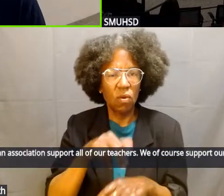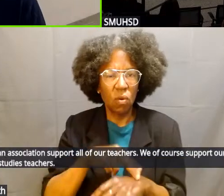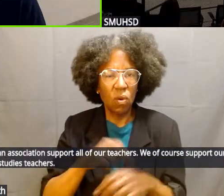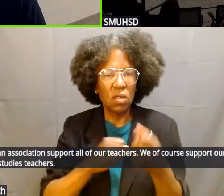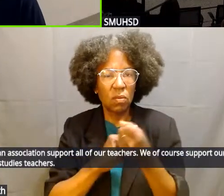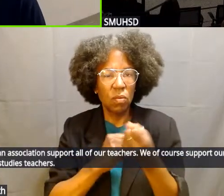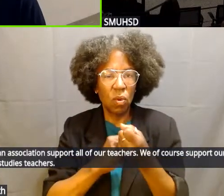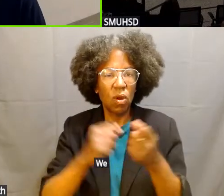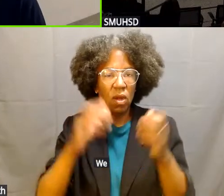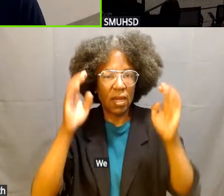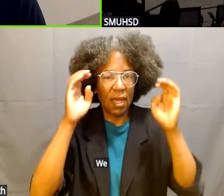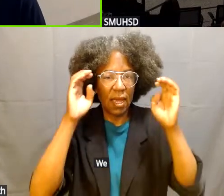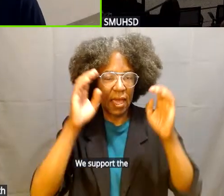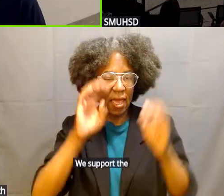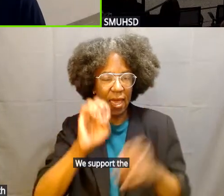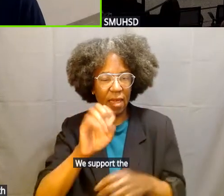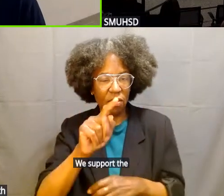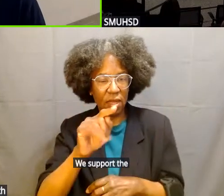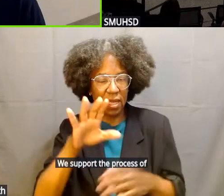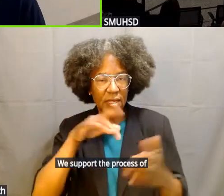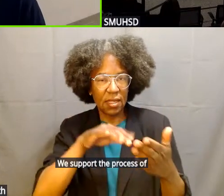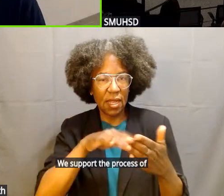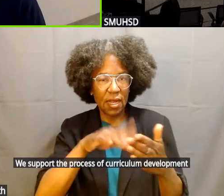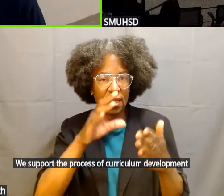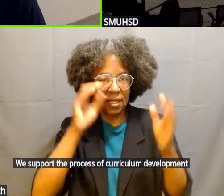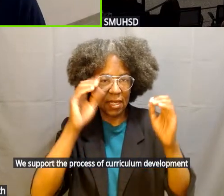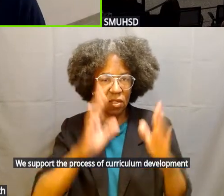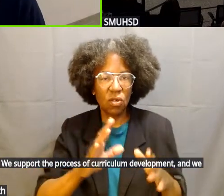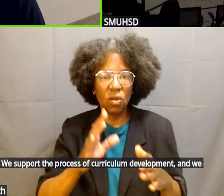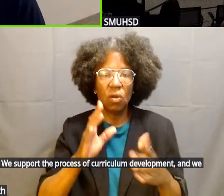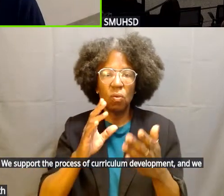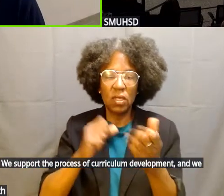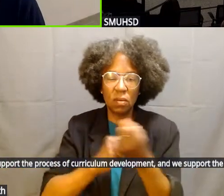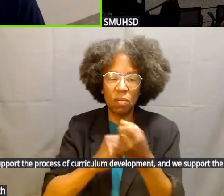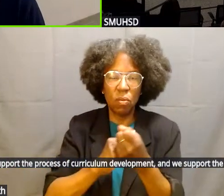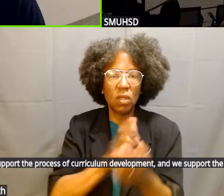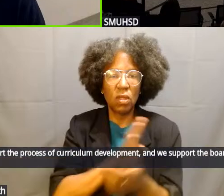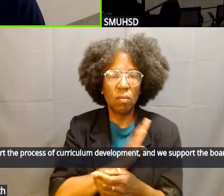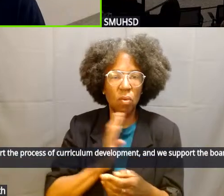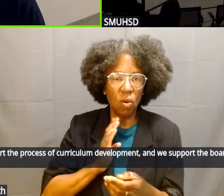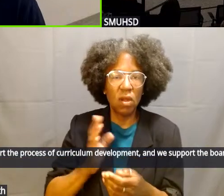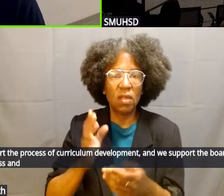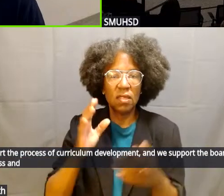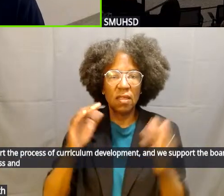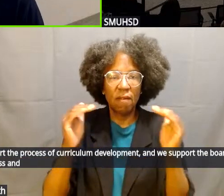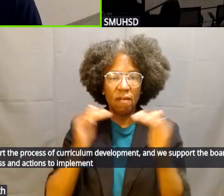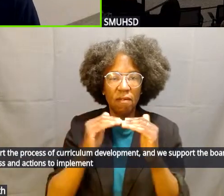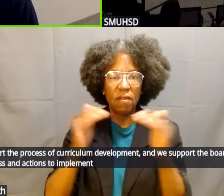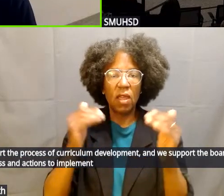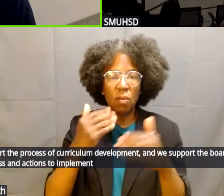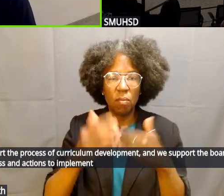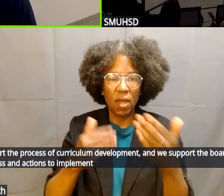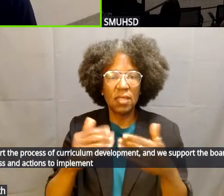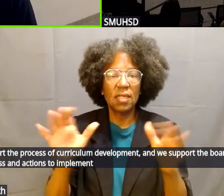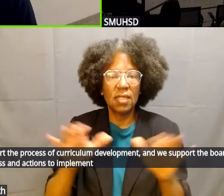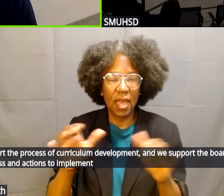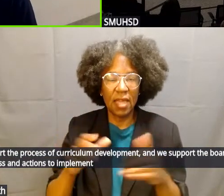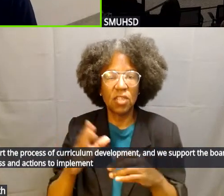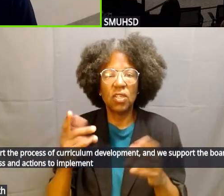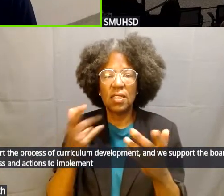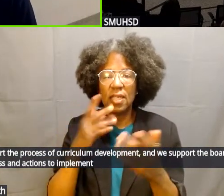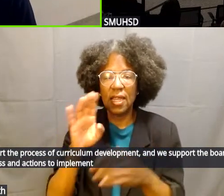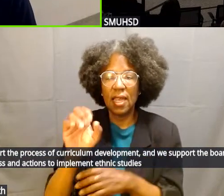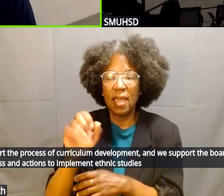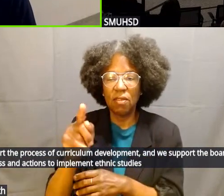We support the process of curriculum development, and we support the board's fair process and actions to implement the ethnic studies in our